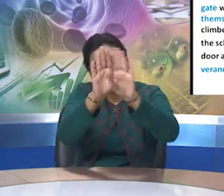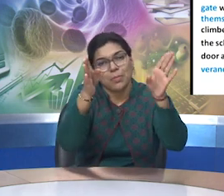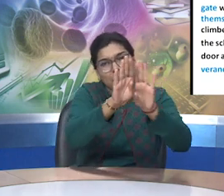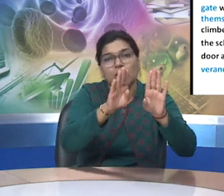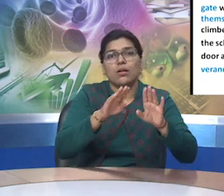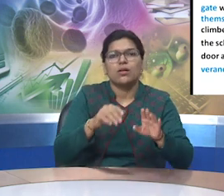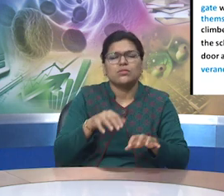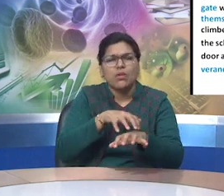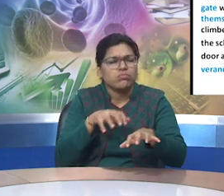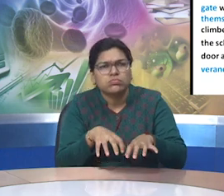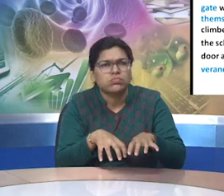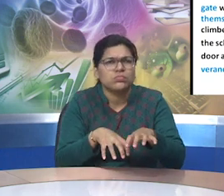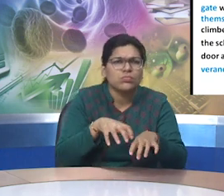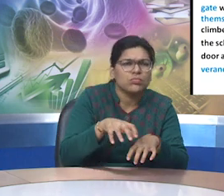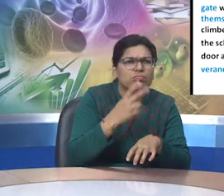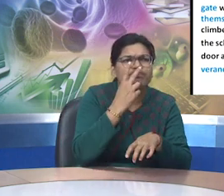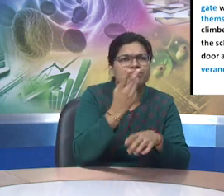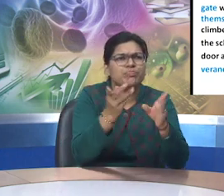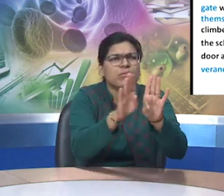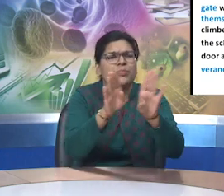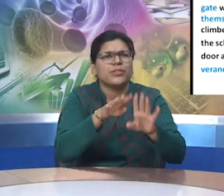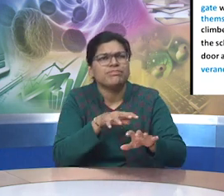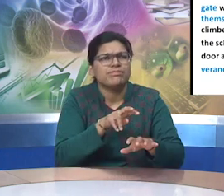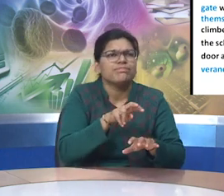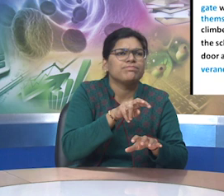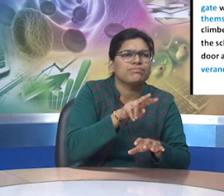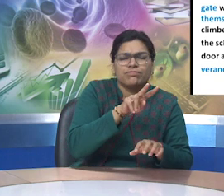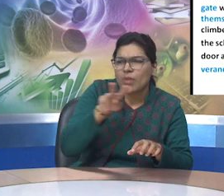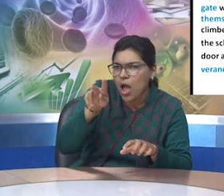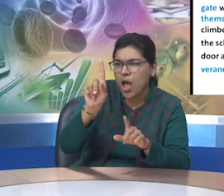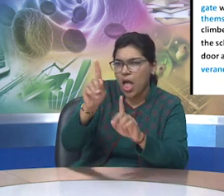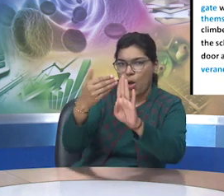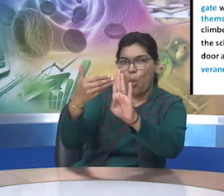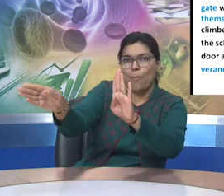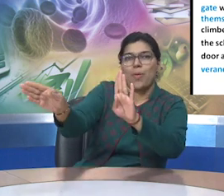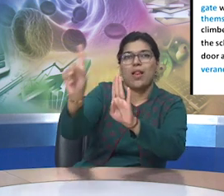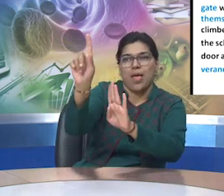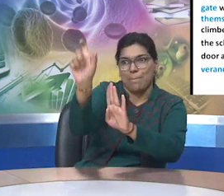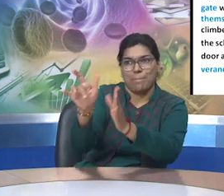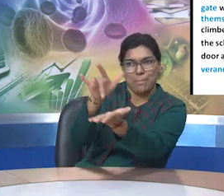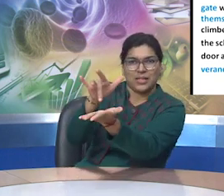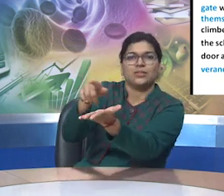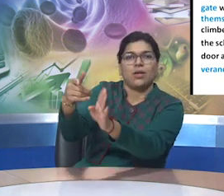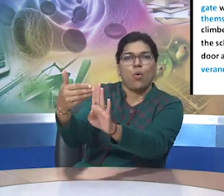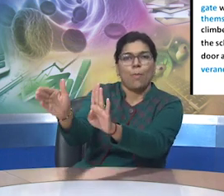While they ran up and shut themselves in school hall,